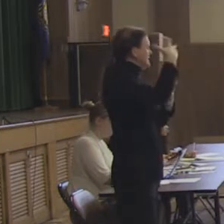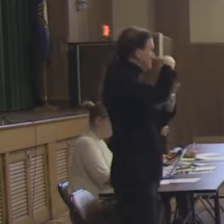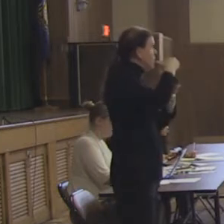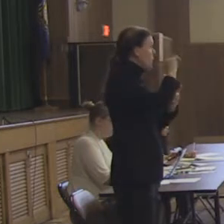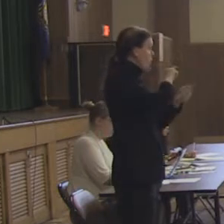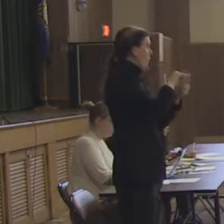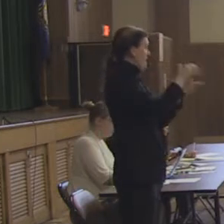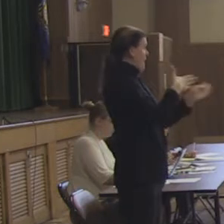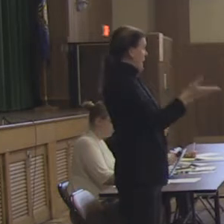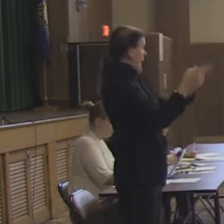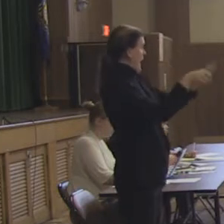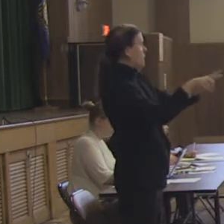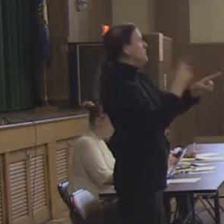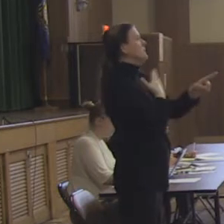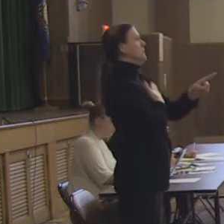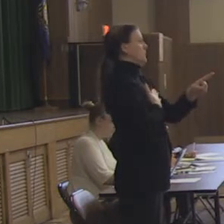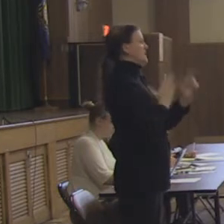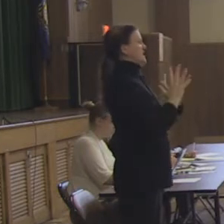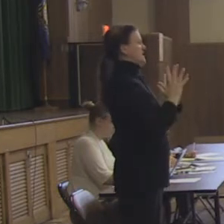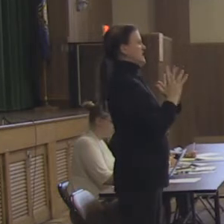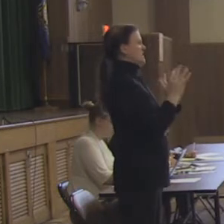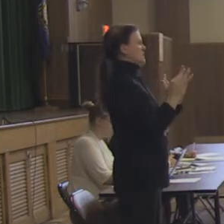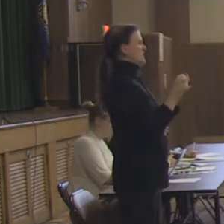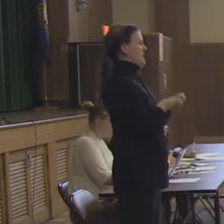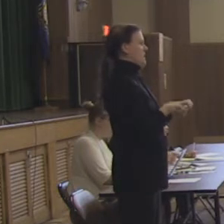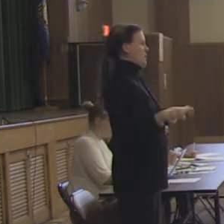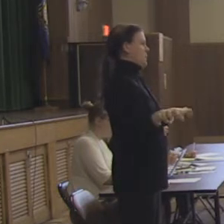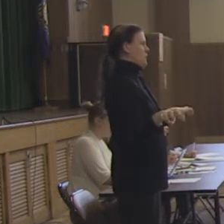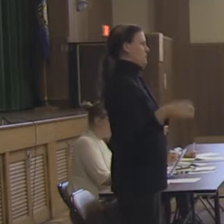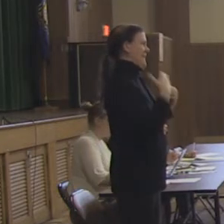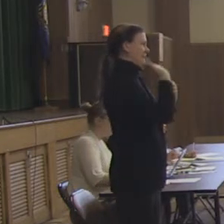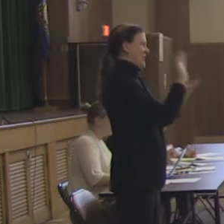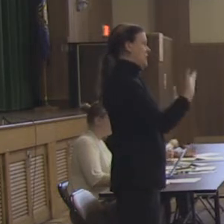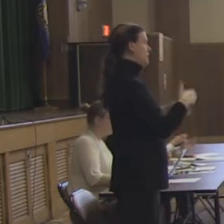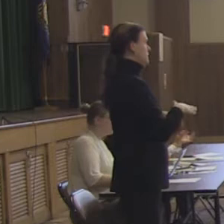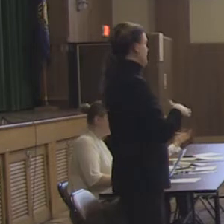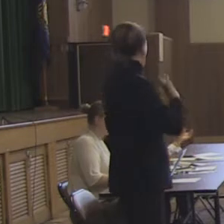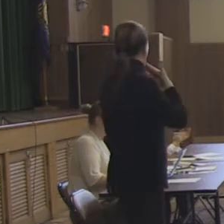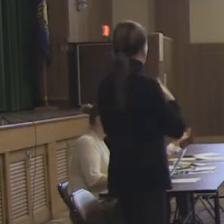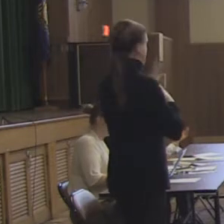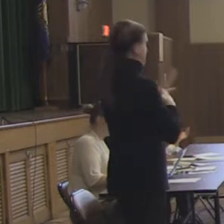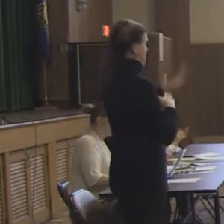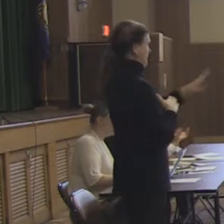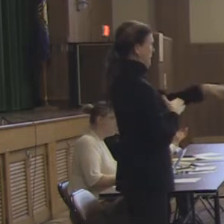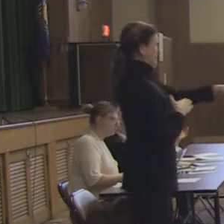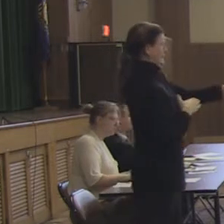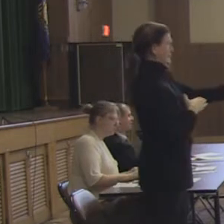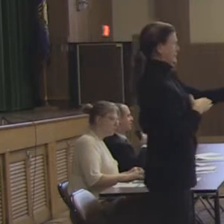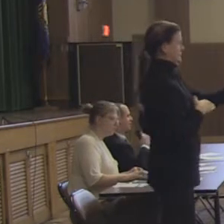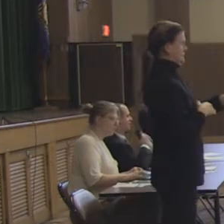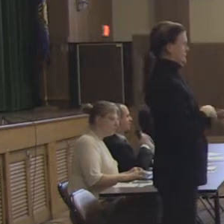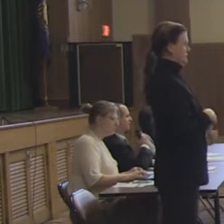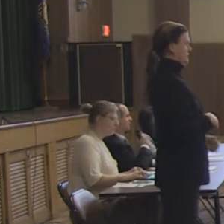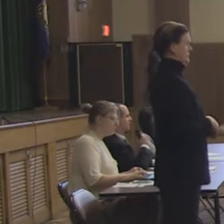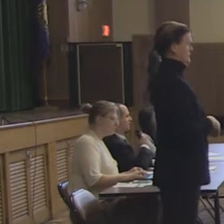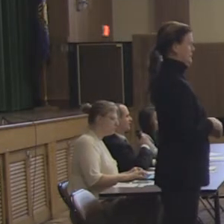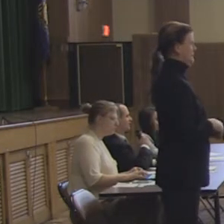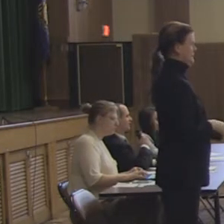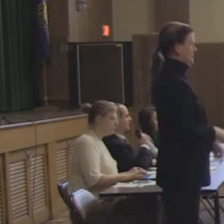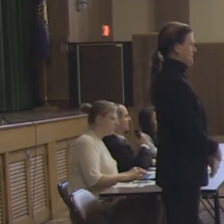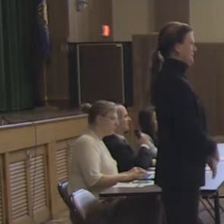strategic planning takes place, diversify your team. Thank you. Thank you, and ma'am, can I just,